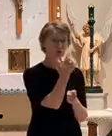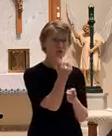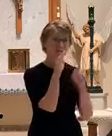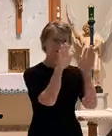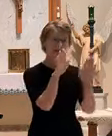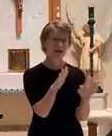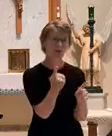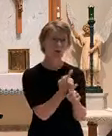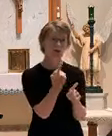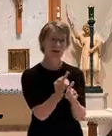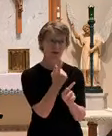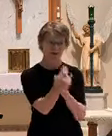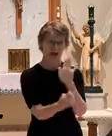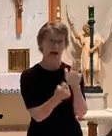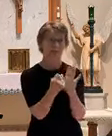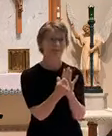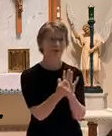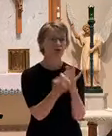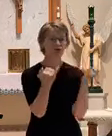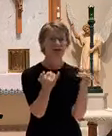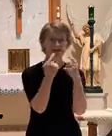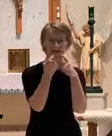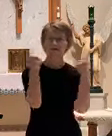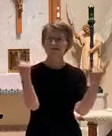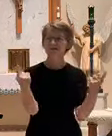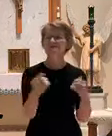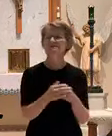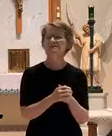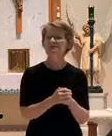in Ordinary Time. These are today's announcements.